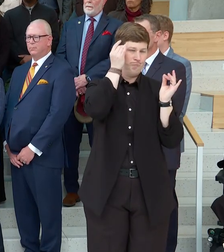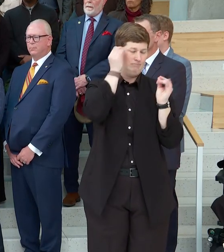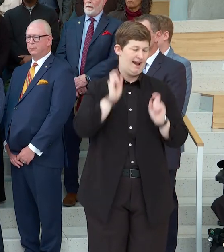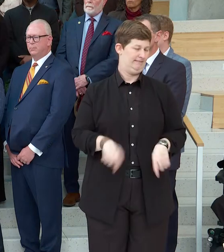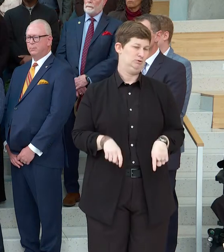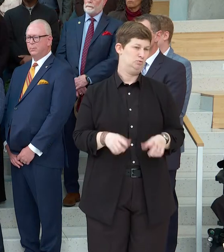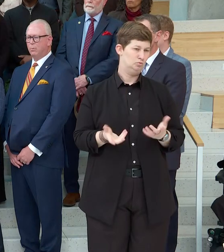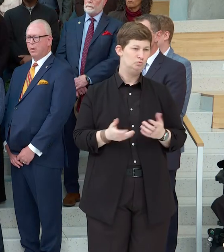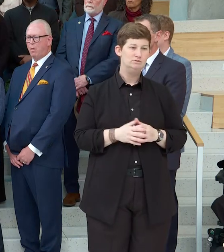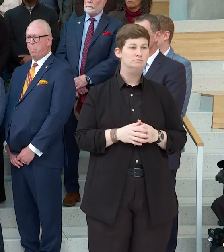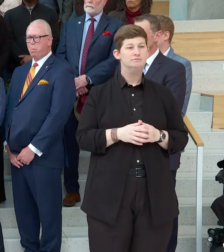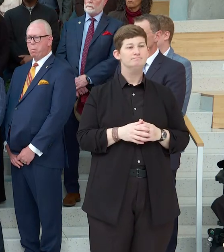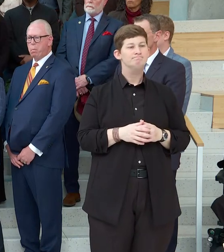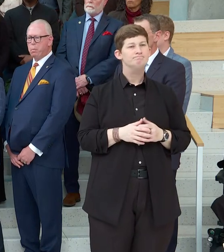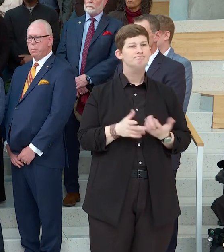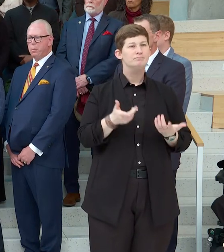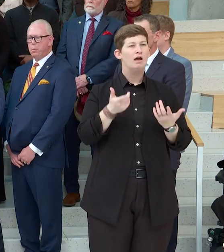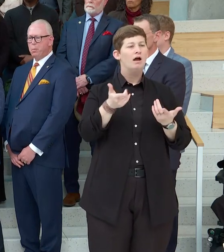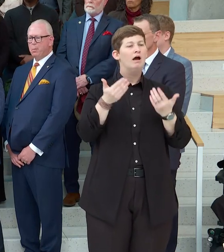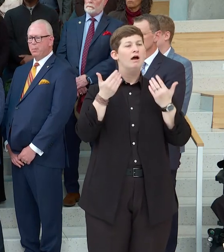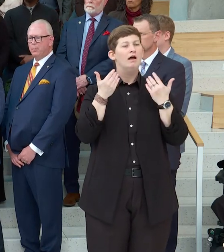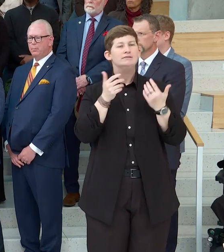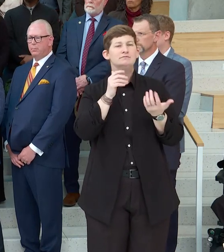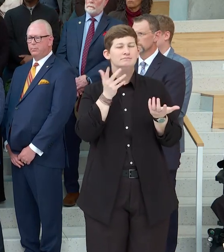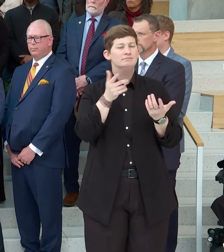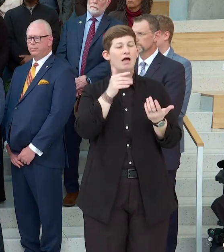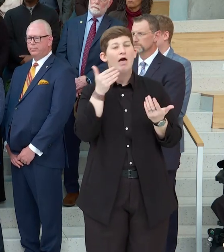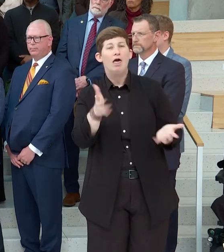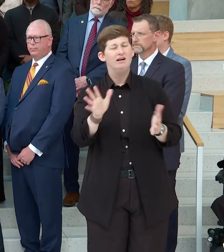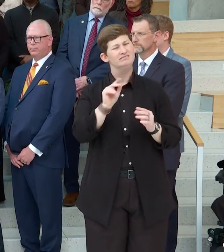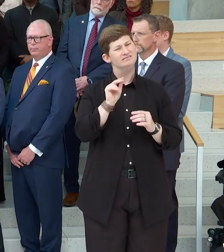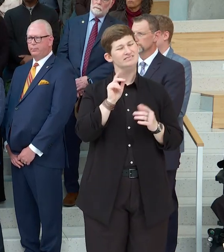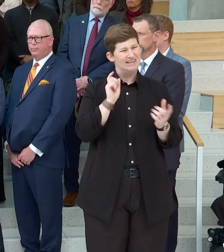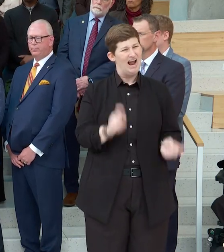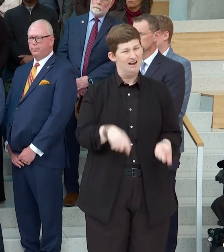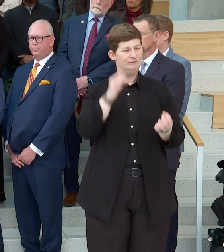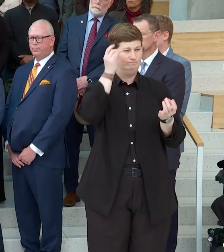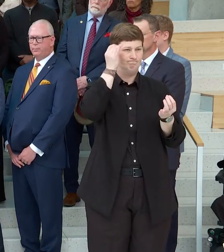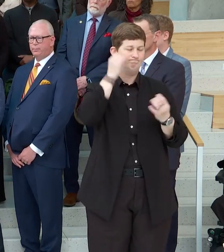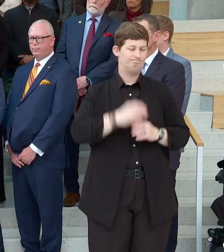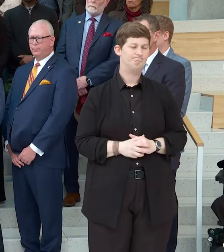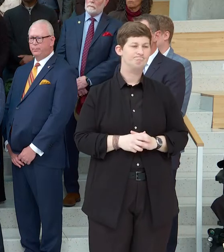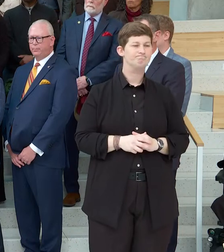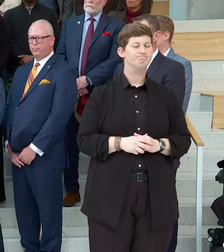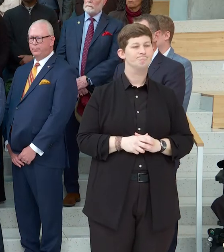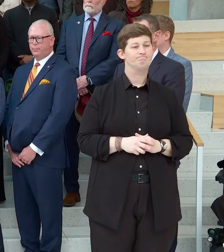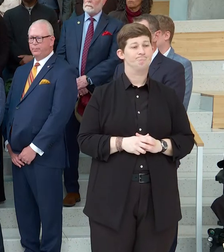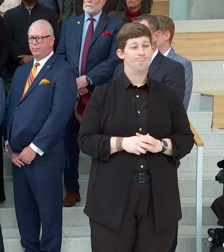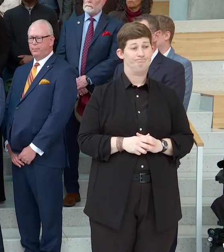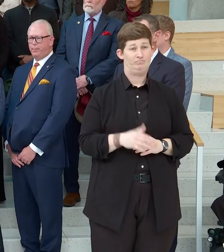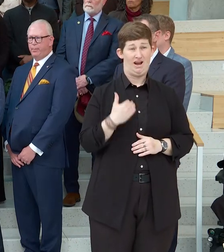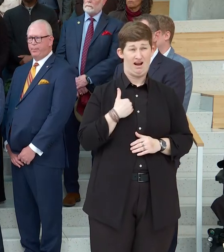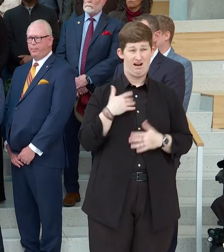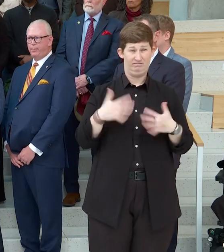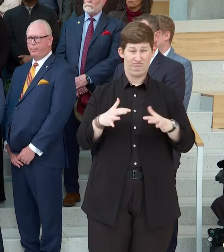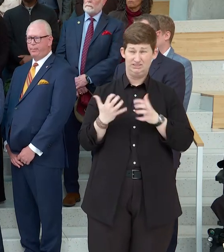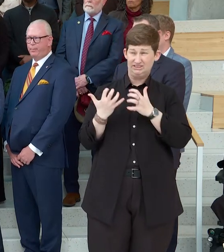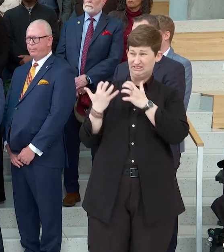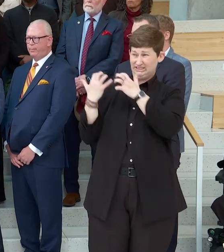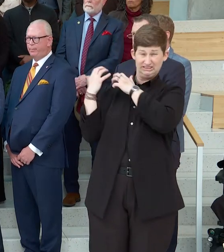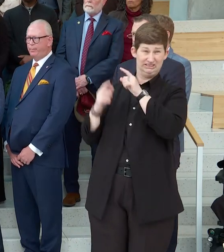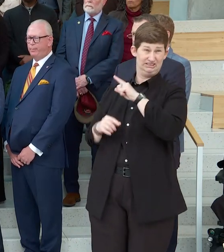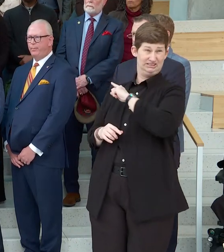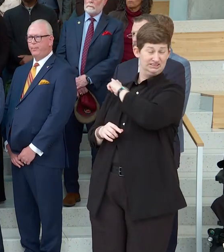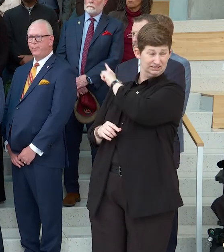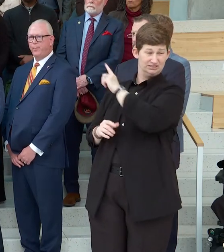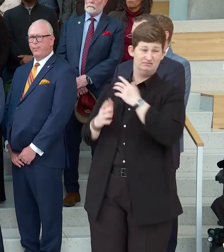for people throughout our city. And so I have a whole group of really amazing leaders and